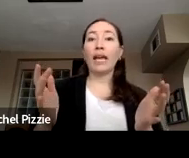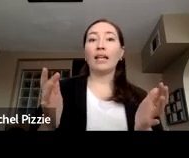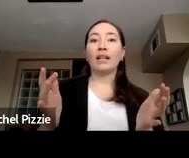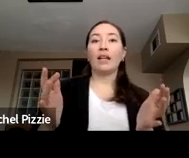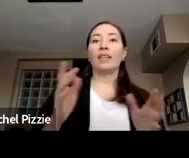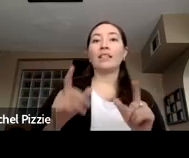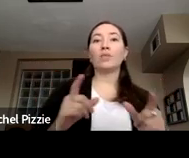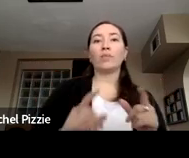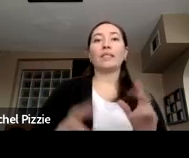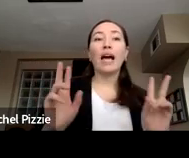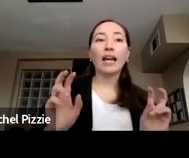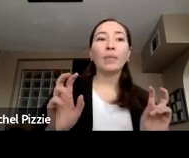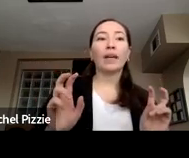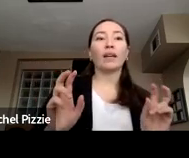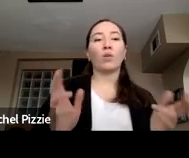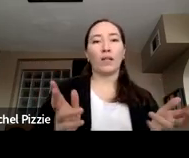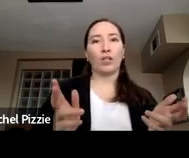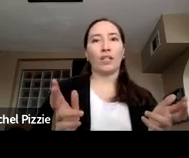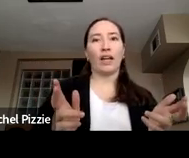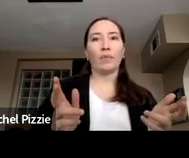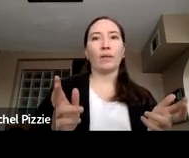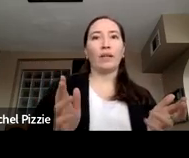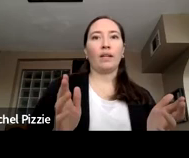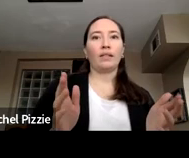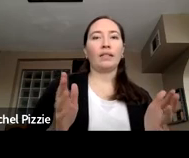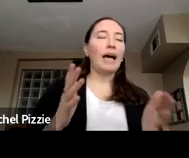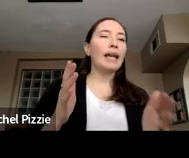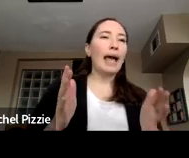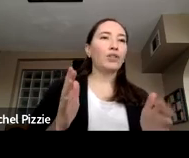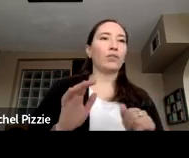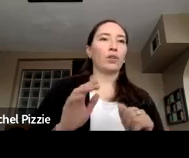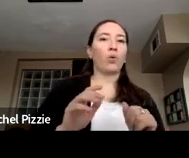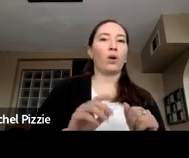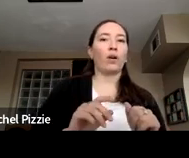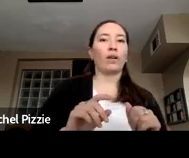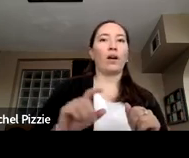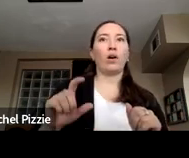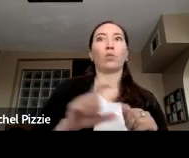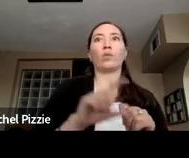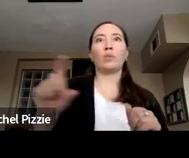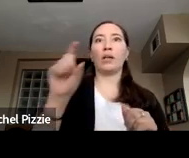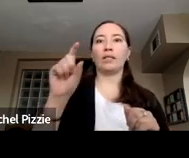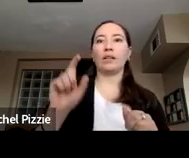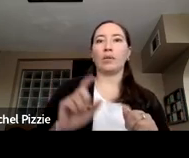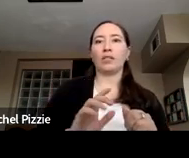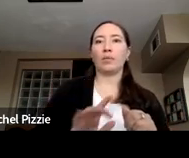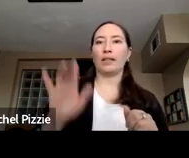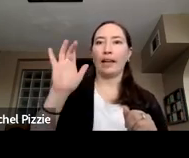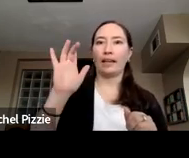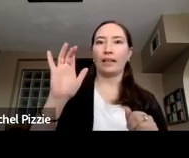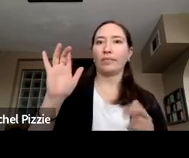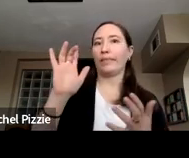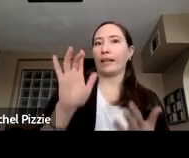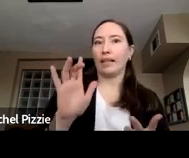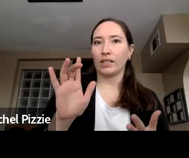So again, this timing question type does not actually record a response that a participant